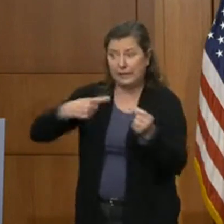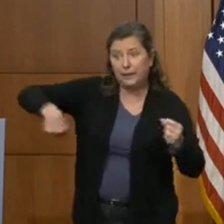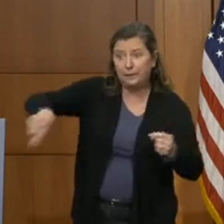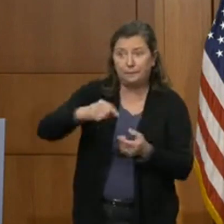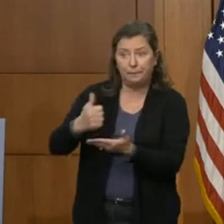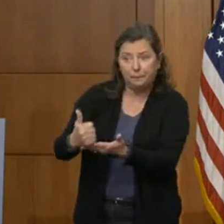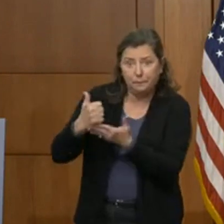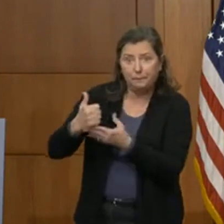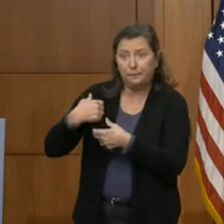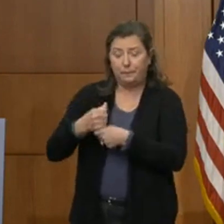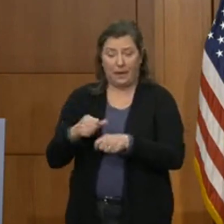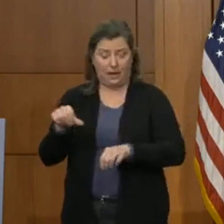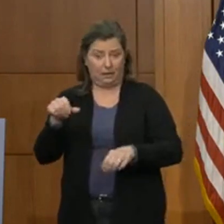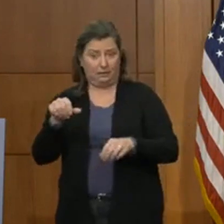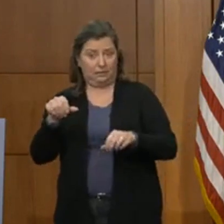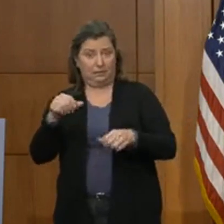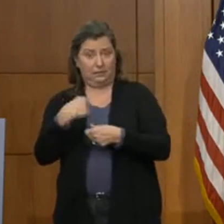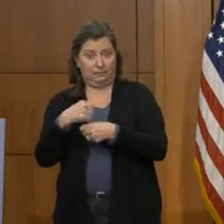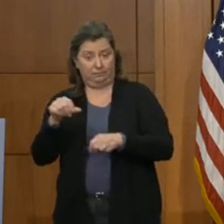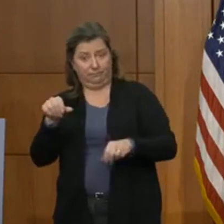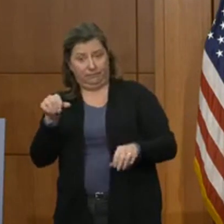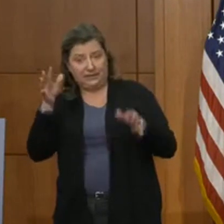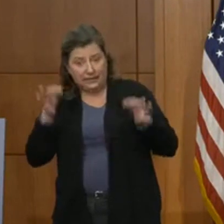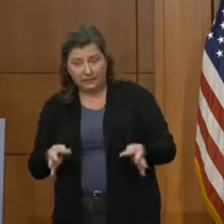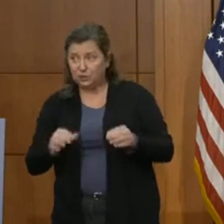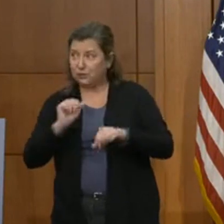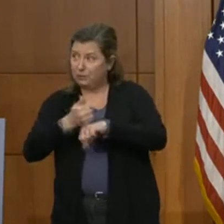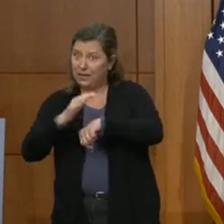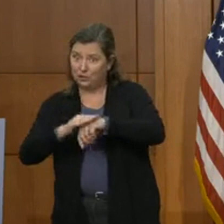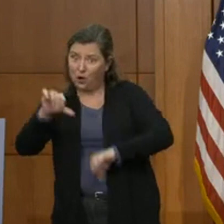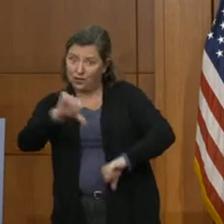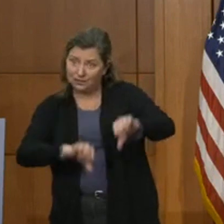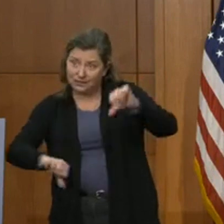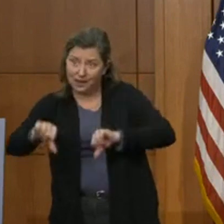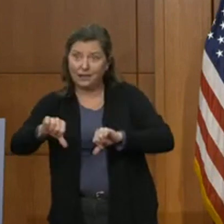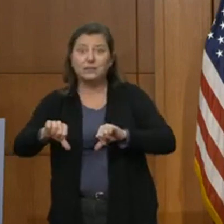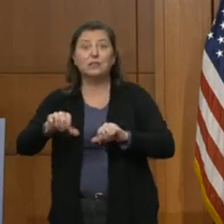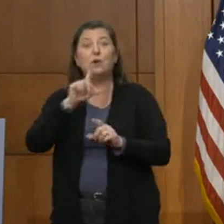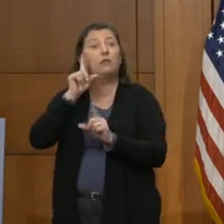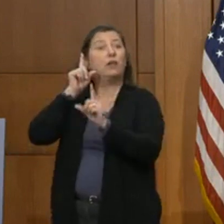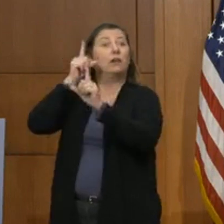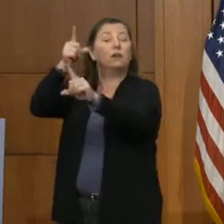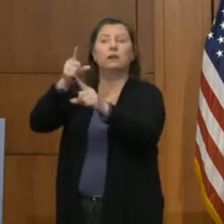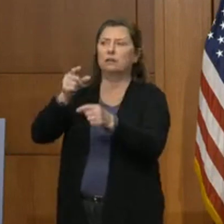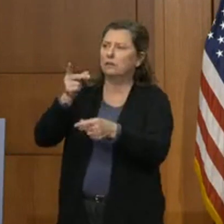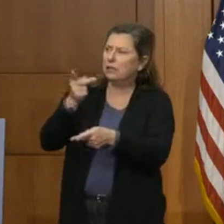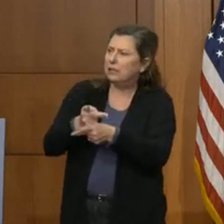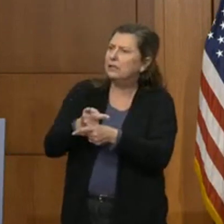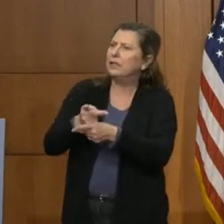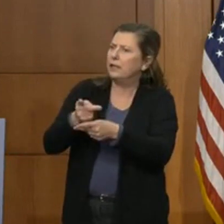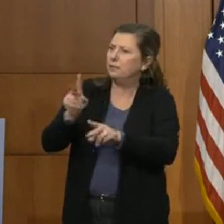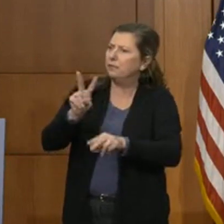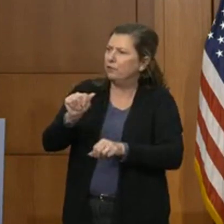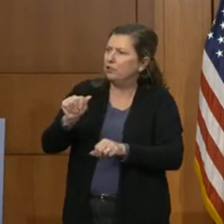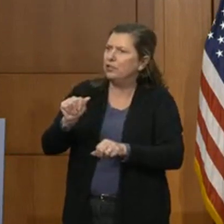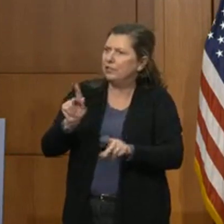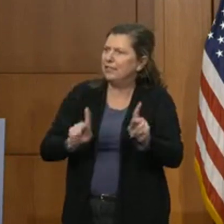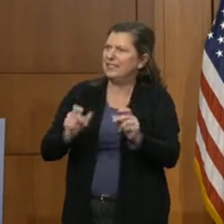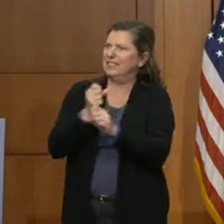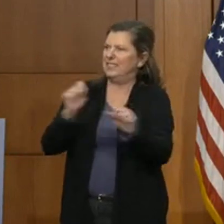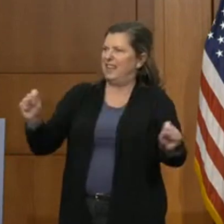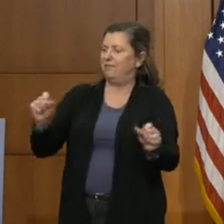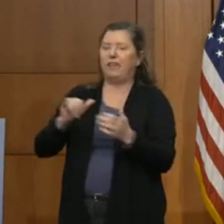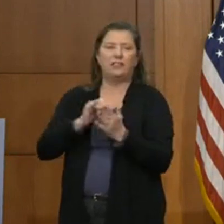to make science-based decisions to, at the end of the day, keep Virginians as safe as we can. That's my